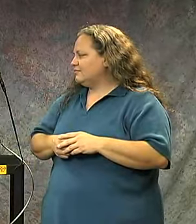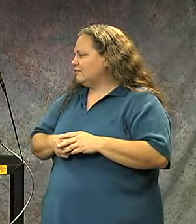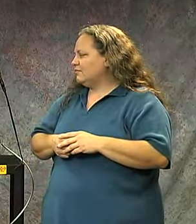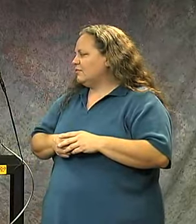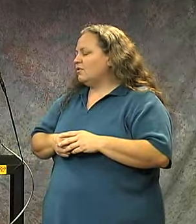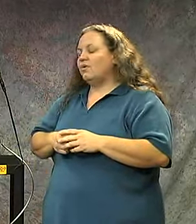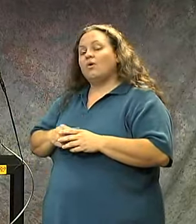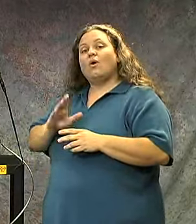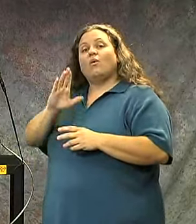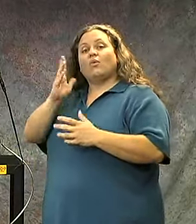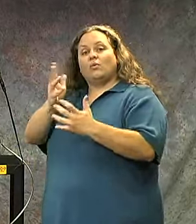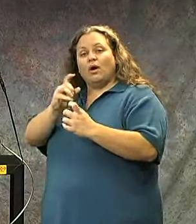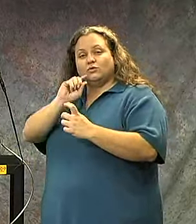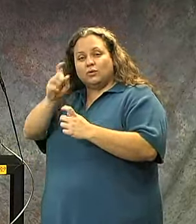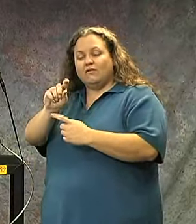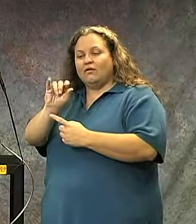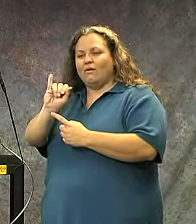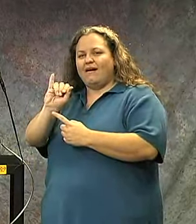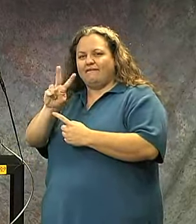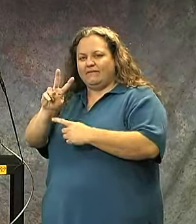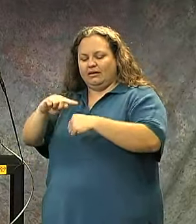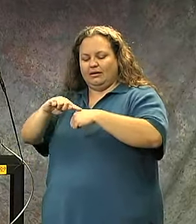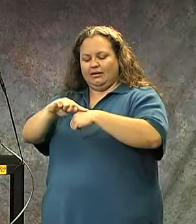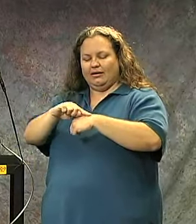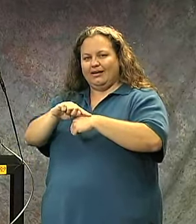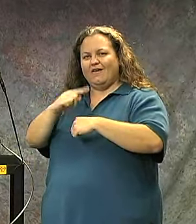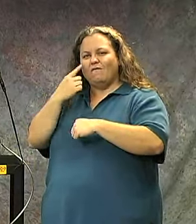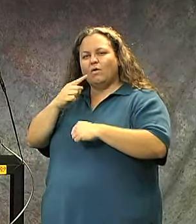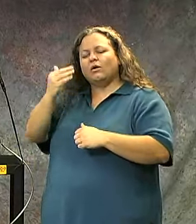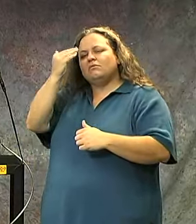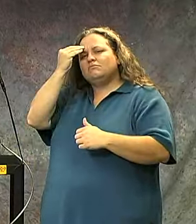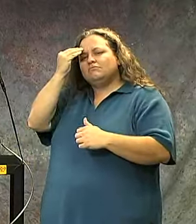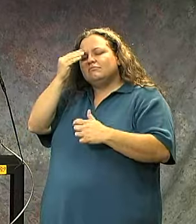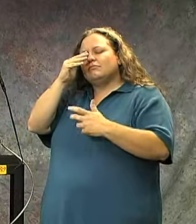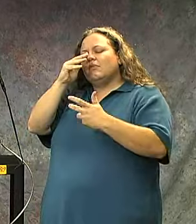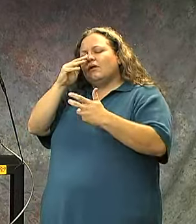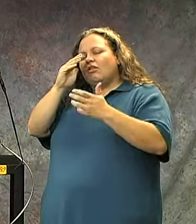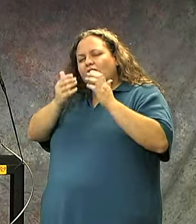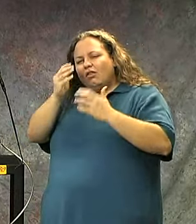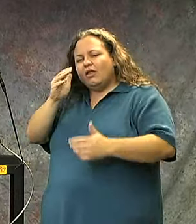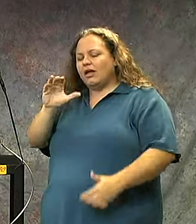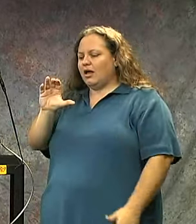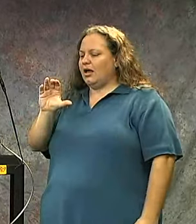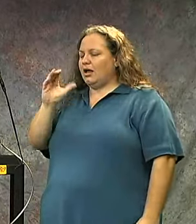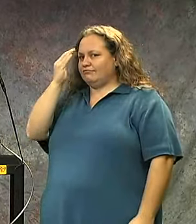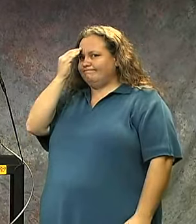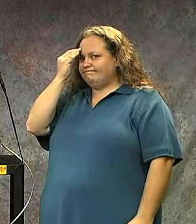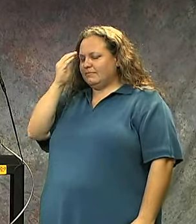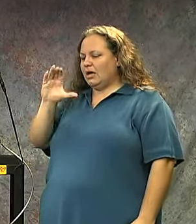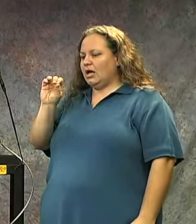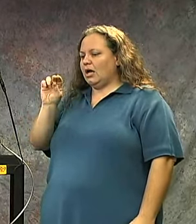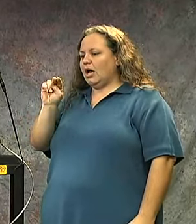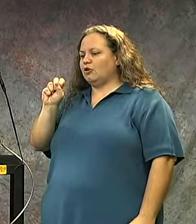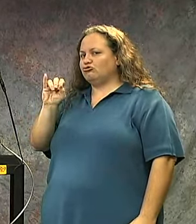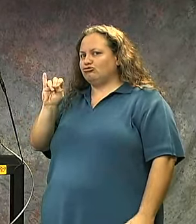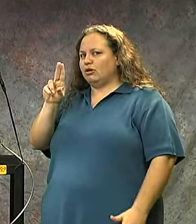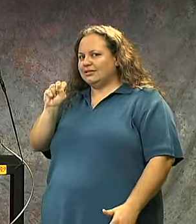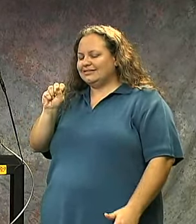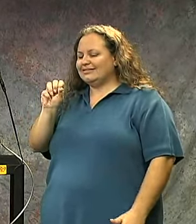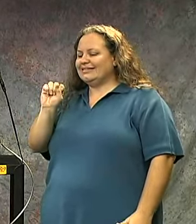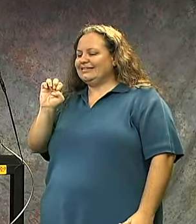because you're going to receive what's called conscious sedation during this exam. Conscious sedation is not putting you to sleep.